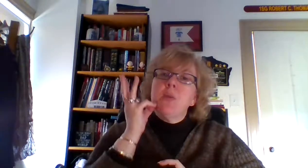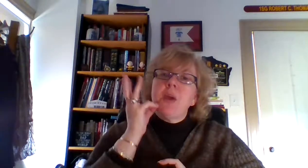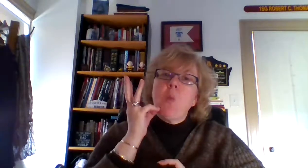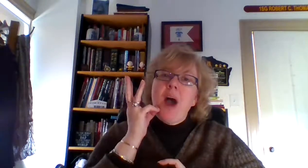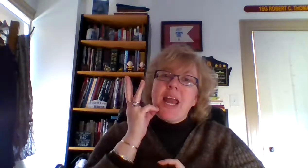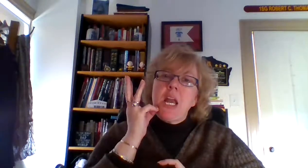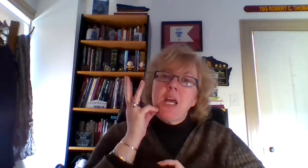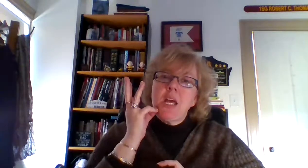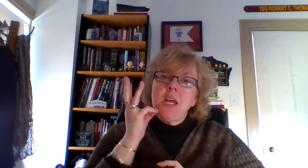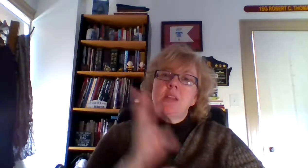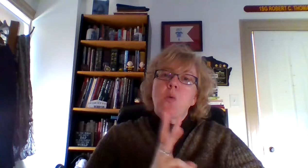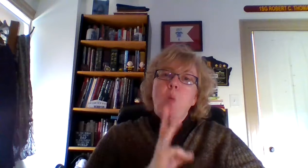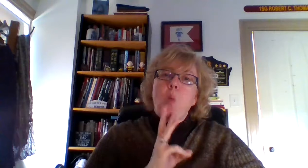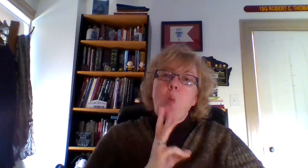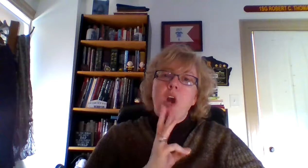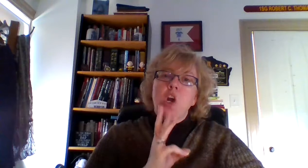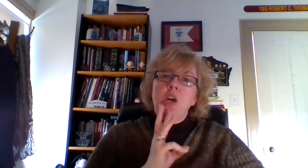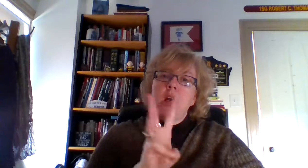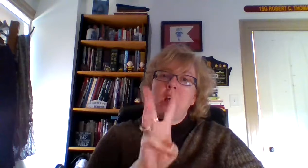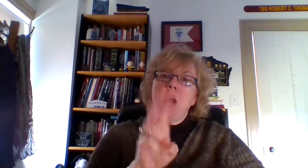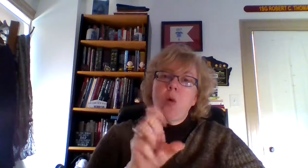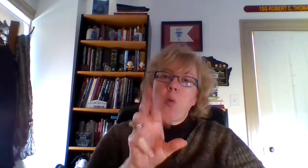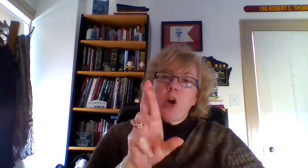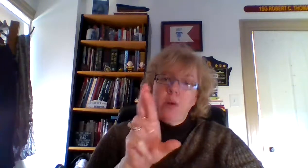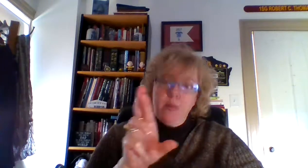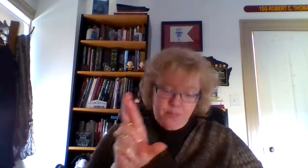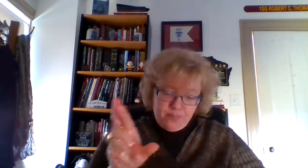being wine, water.